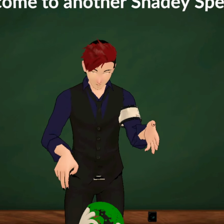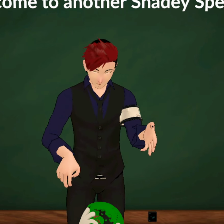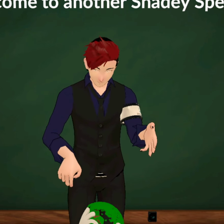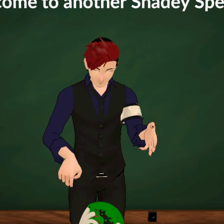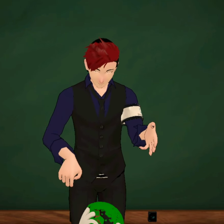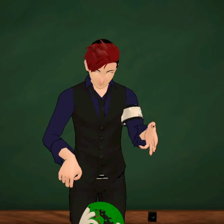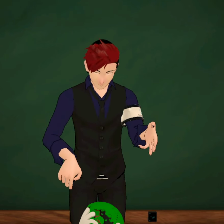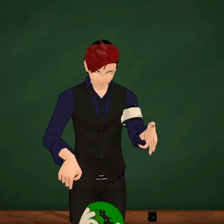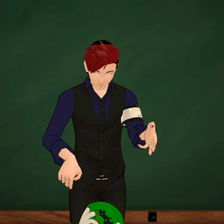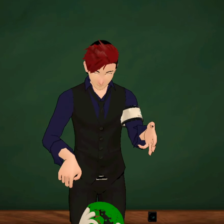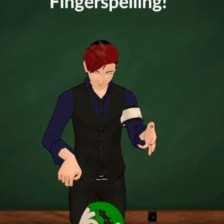So,